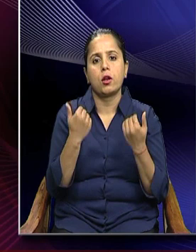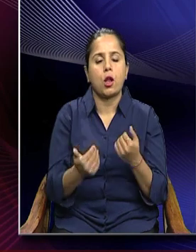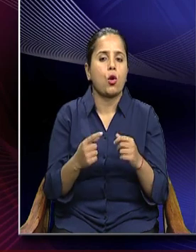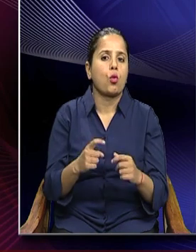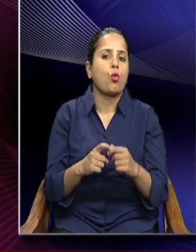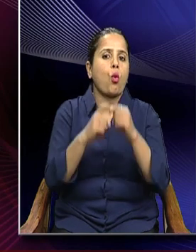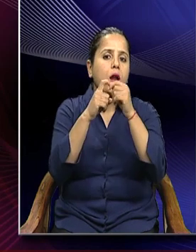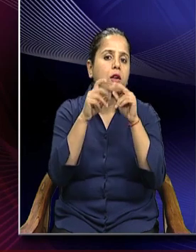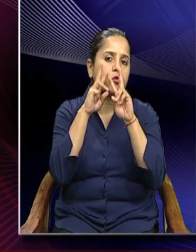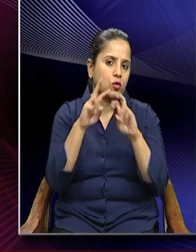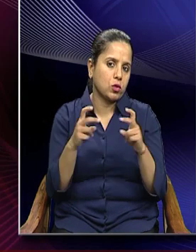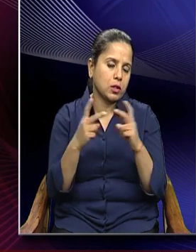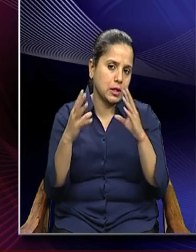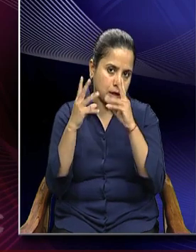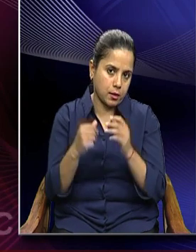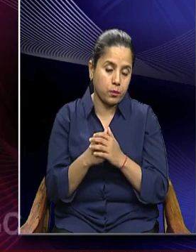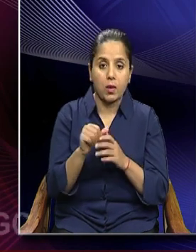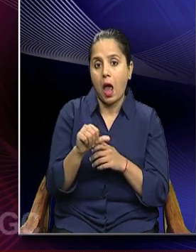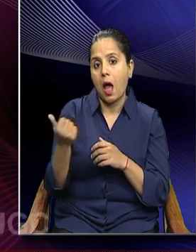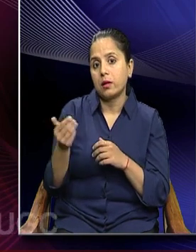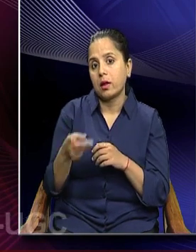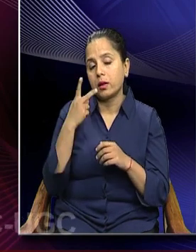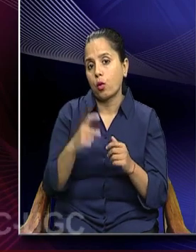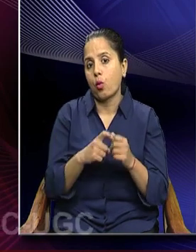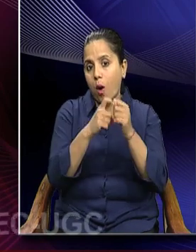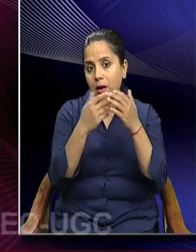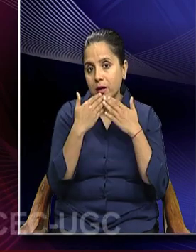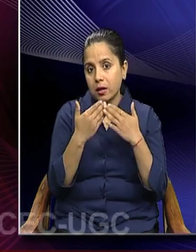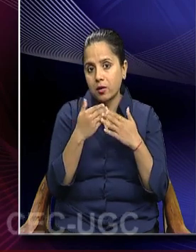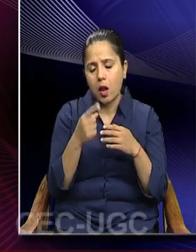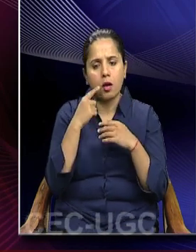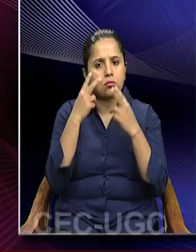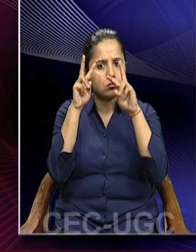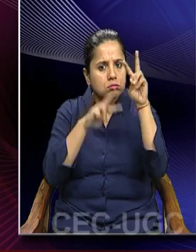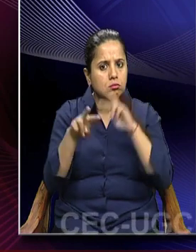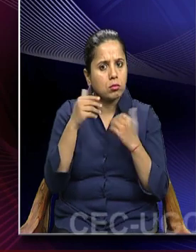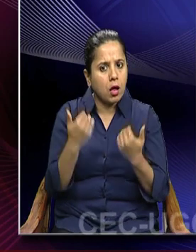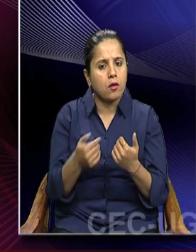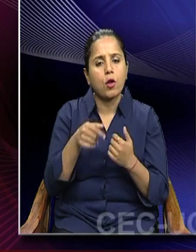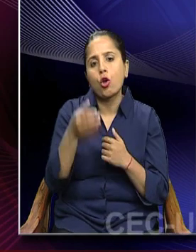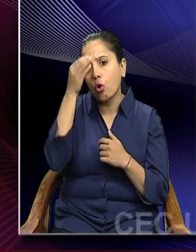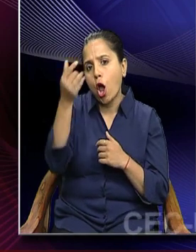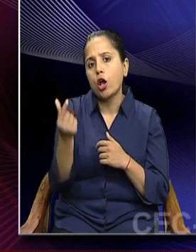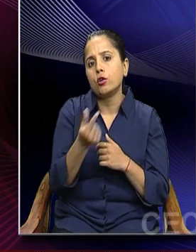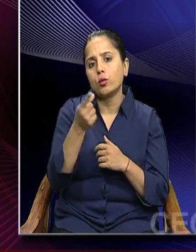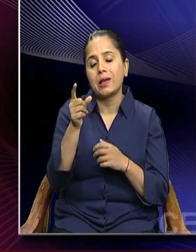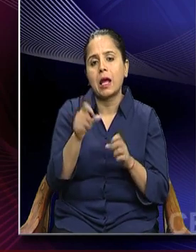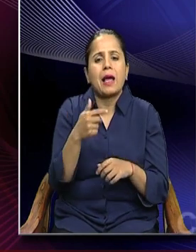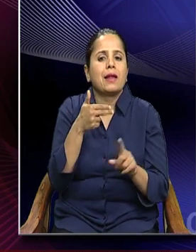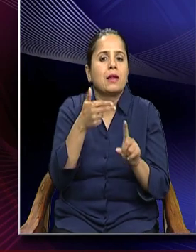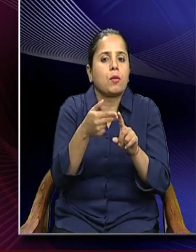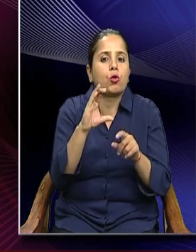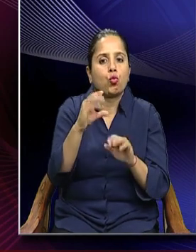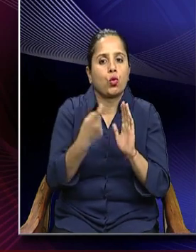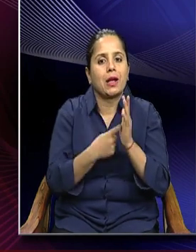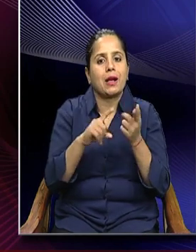quantitative research. In other words, qualitative studies are assessed using the concepts of what we can call